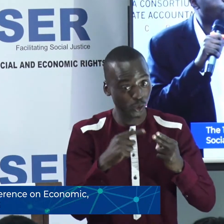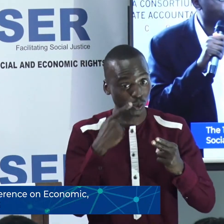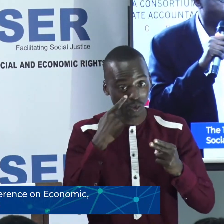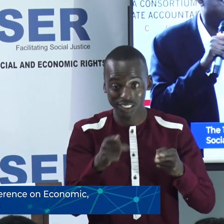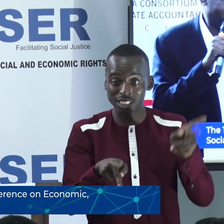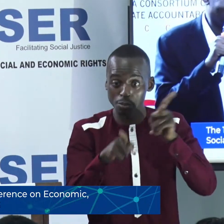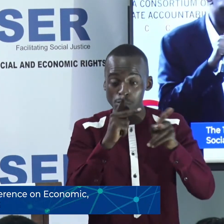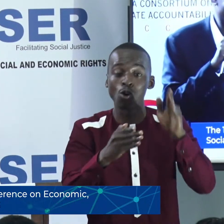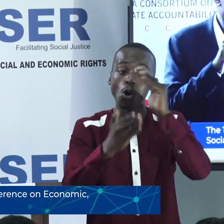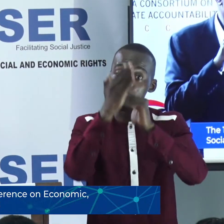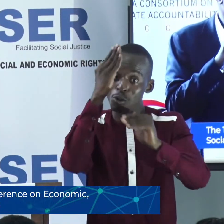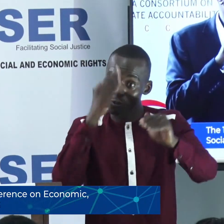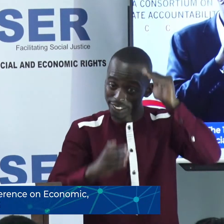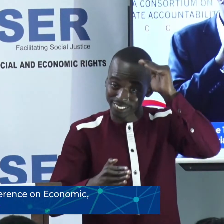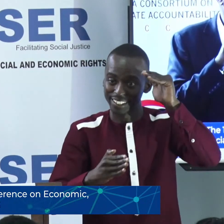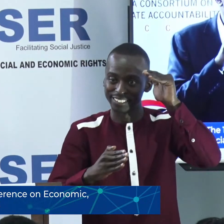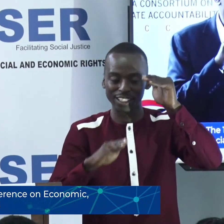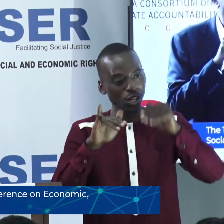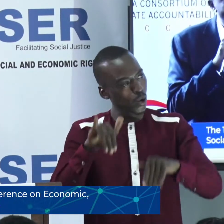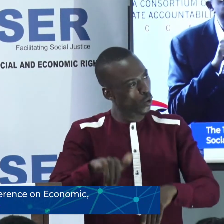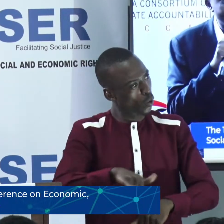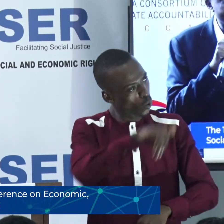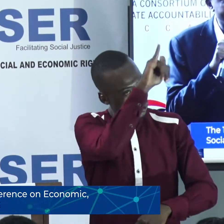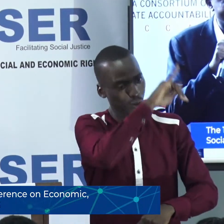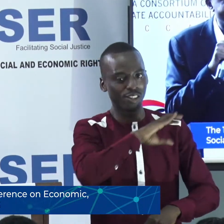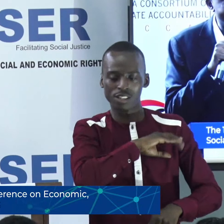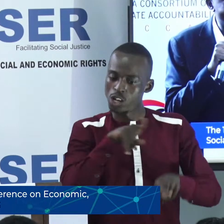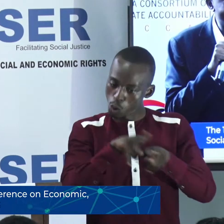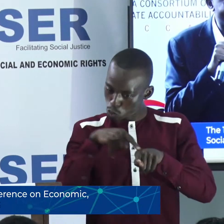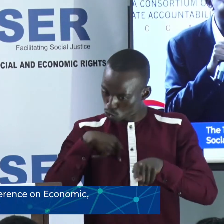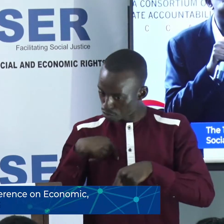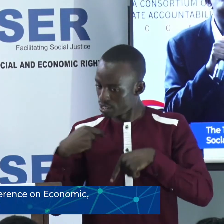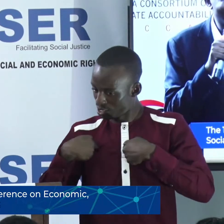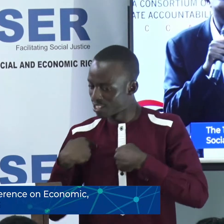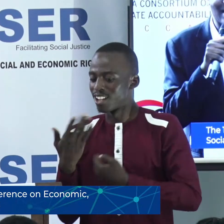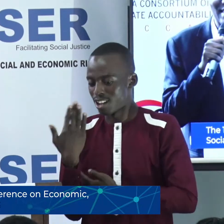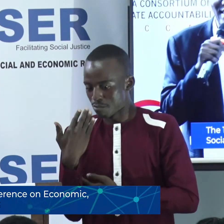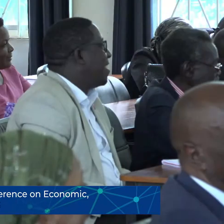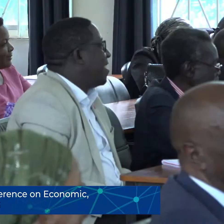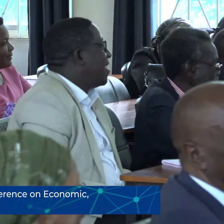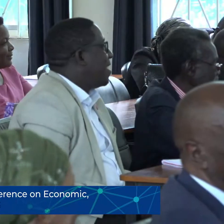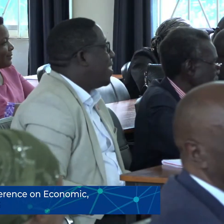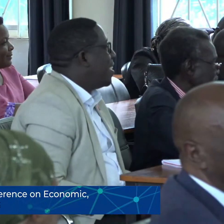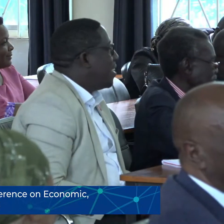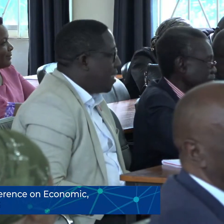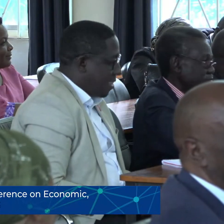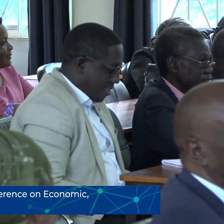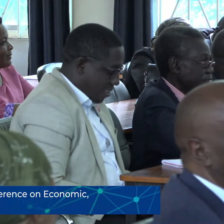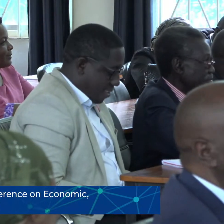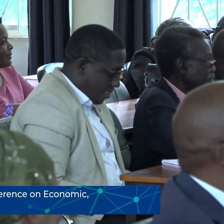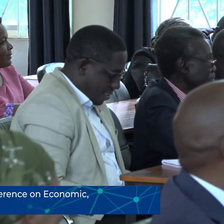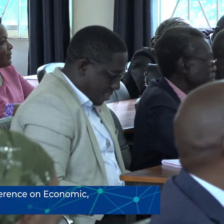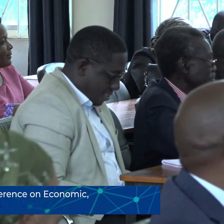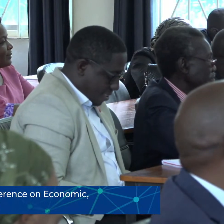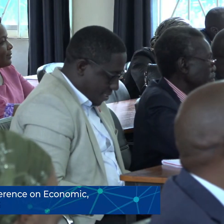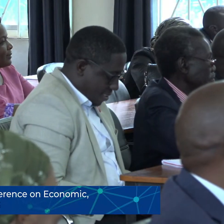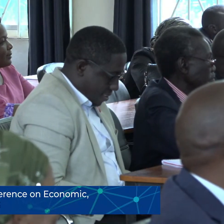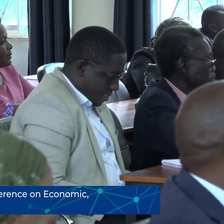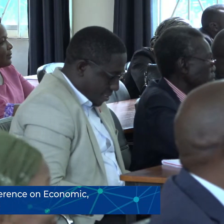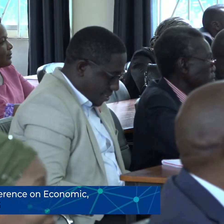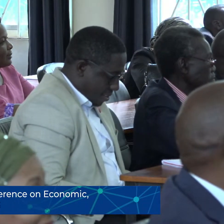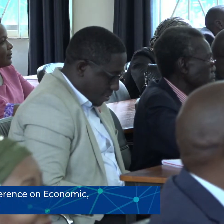to lose professors to Canada. I'm also processing my papers. Let me confess now. But